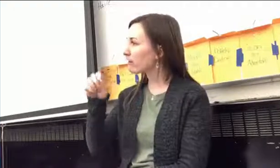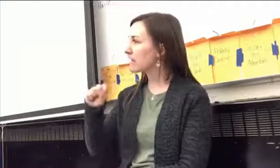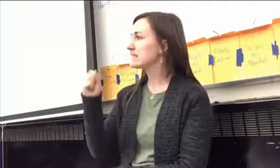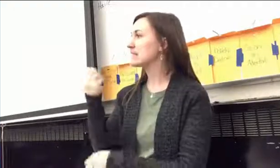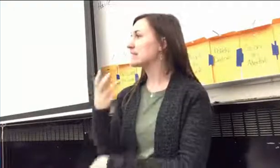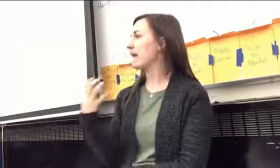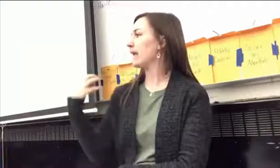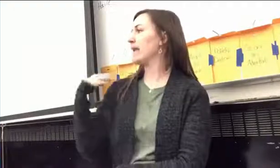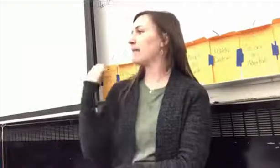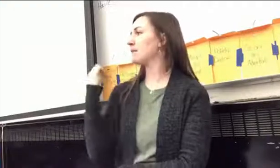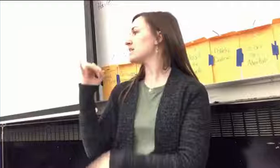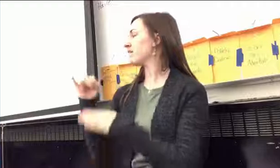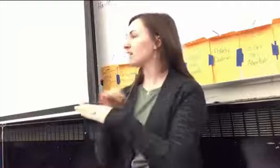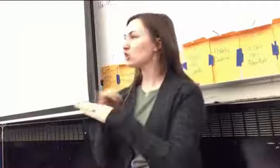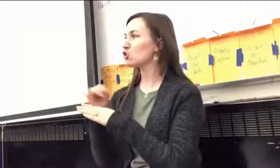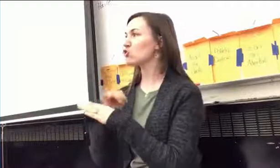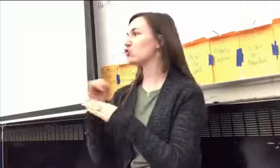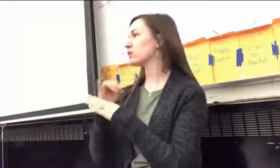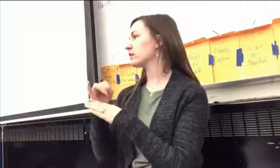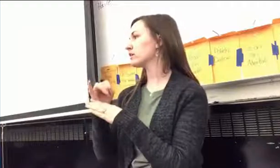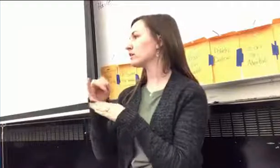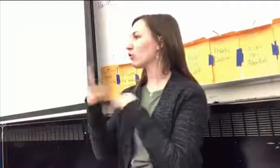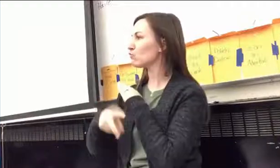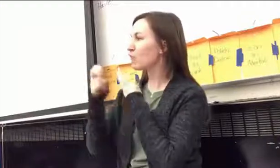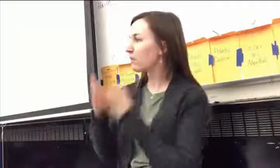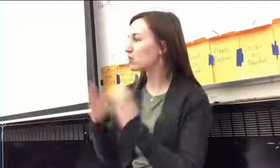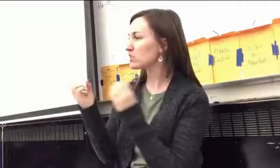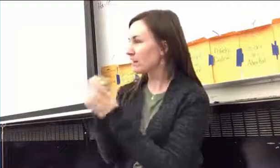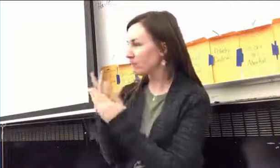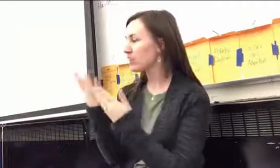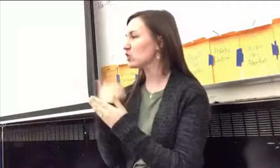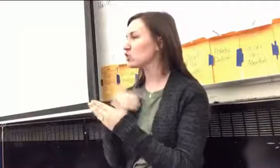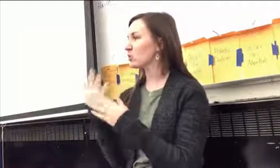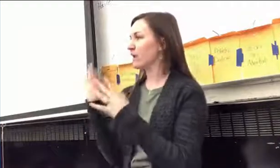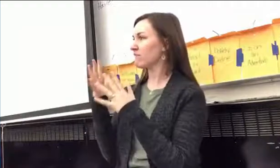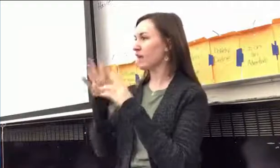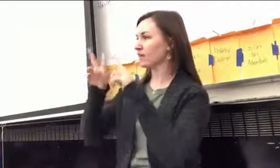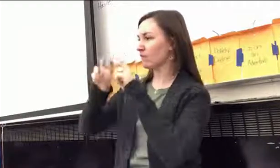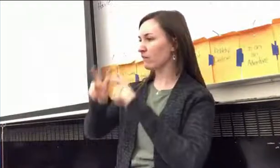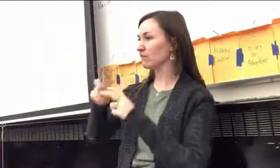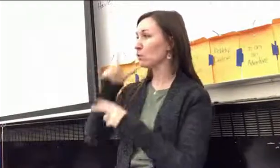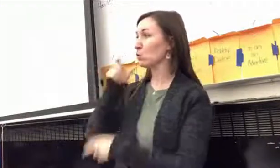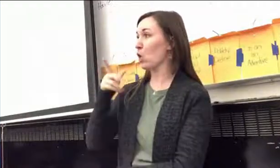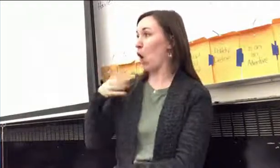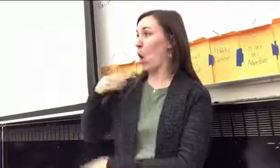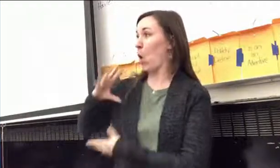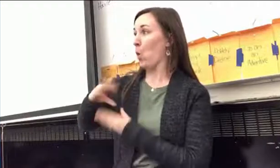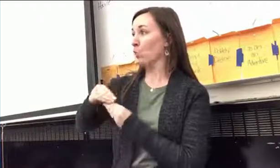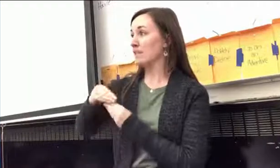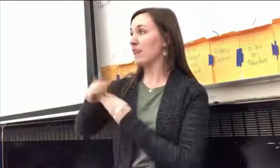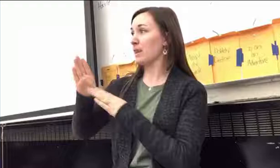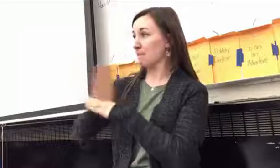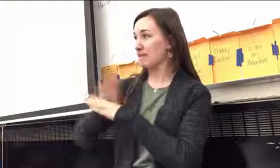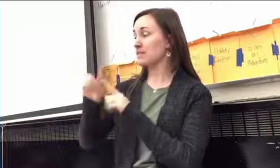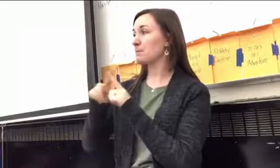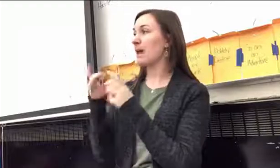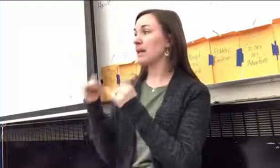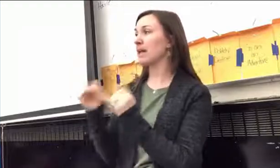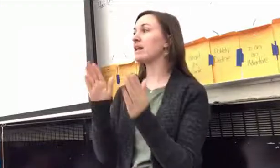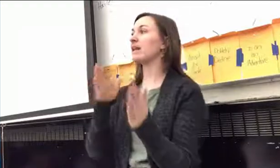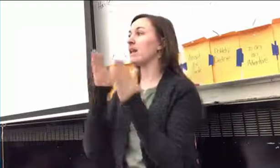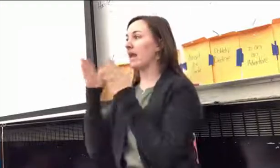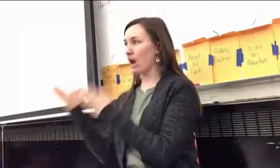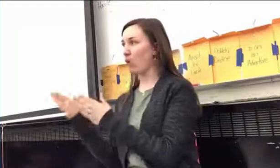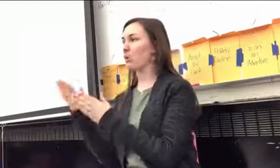things like that. So we've kind of looked at the side of who owns the businesses, and now we're going to be looking at the side of what effect does